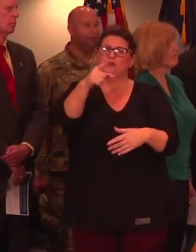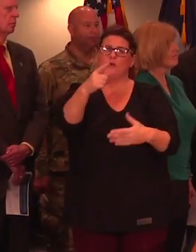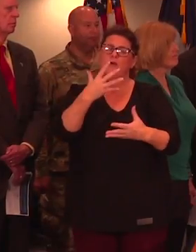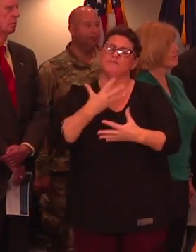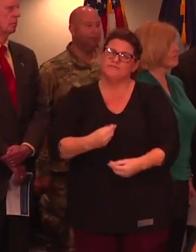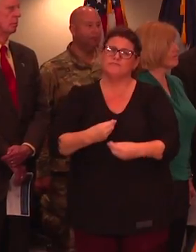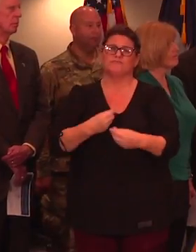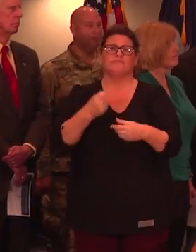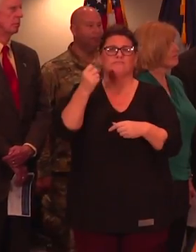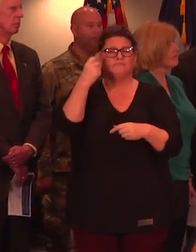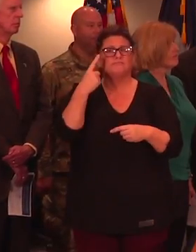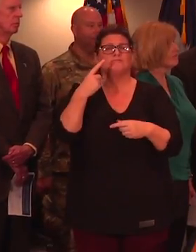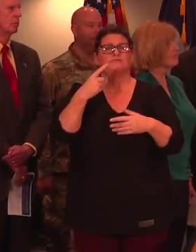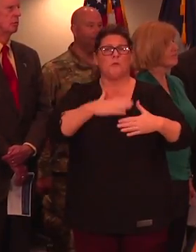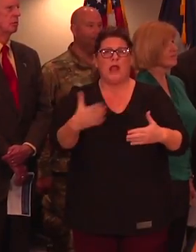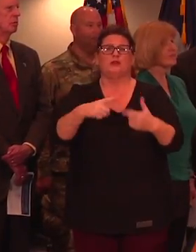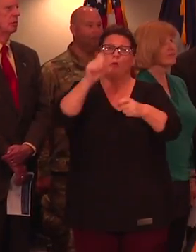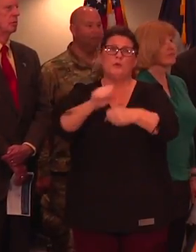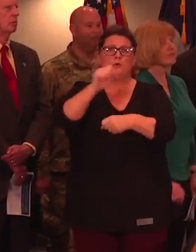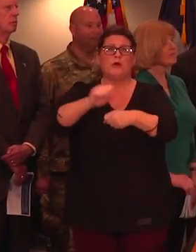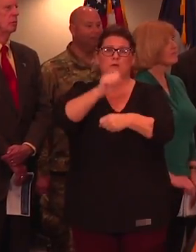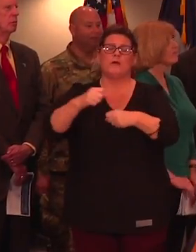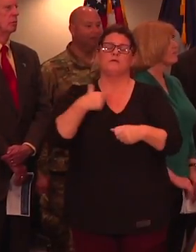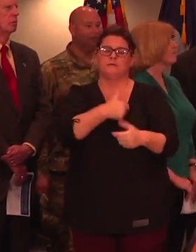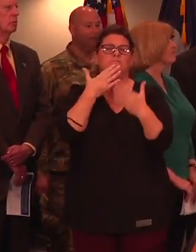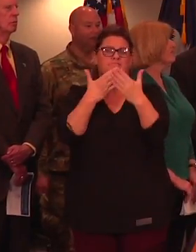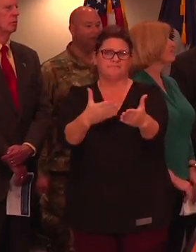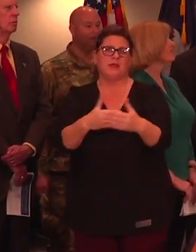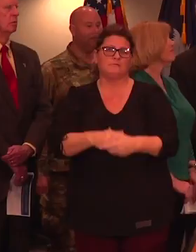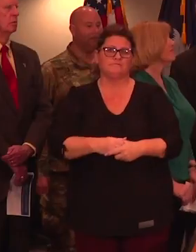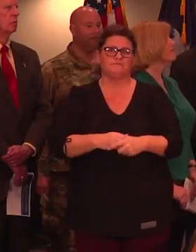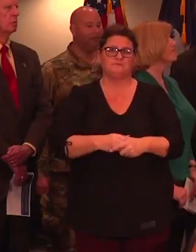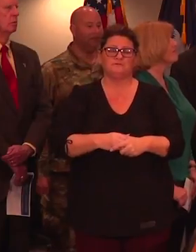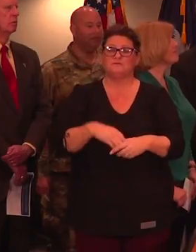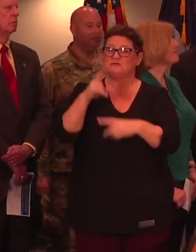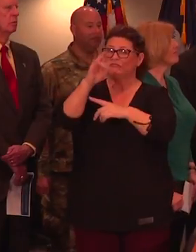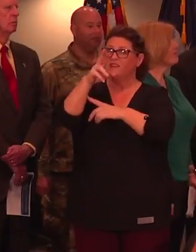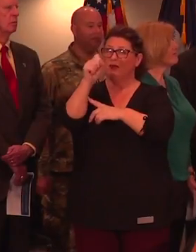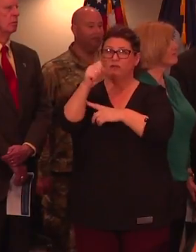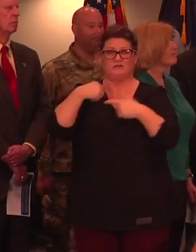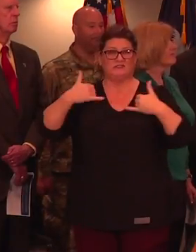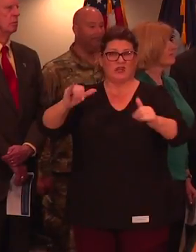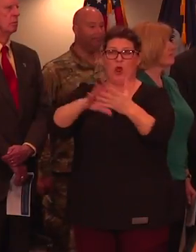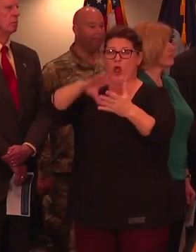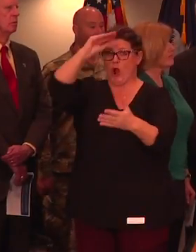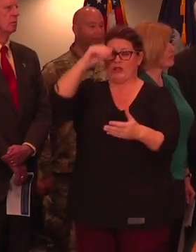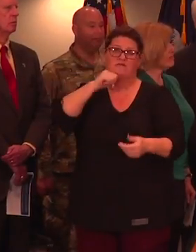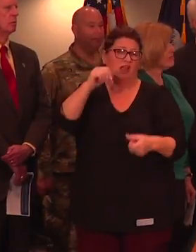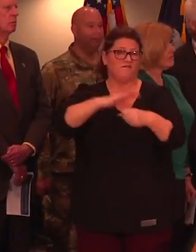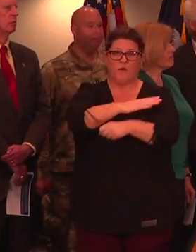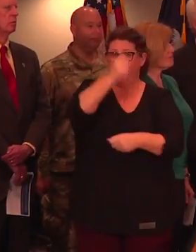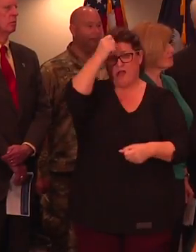this significant increase in the demand for care. We are still learning about this virus, and we are committed to keeping the